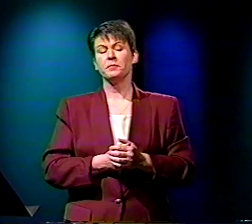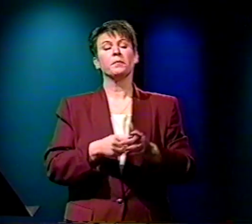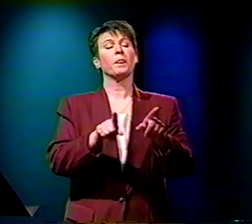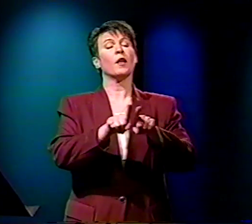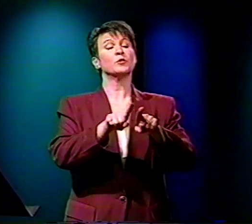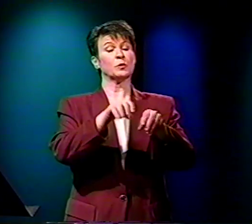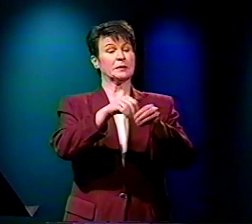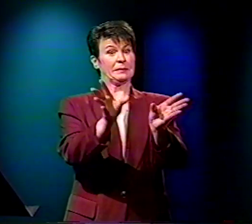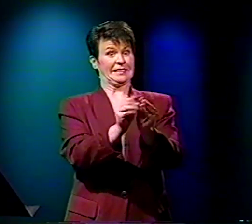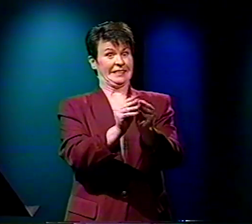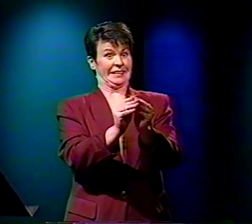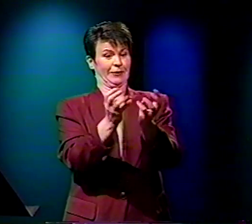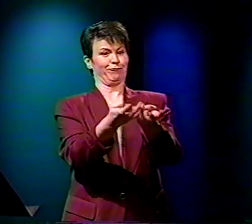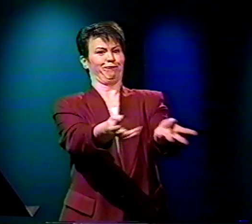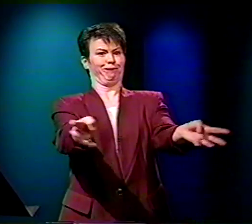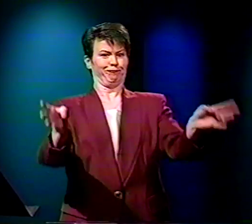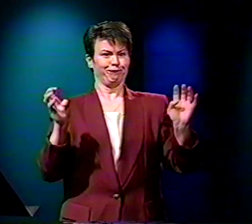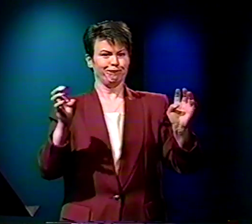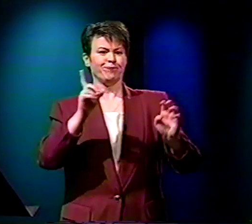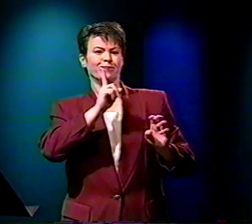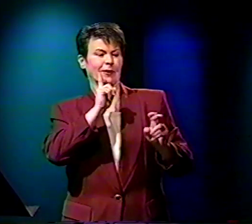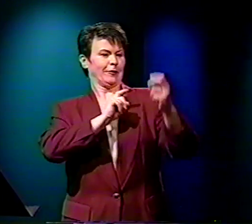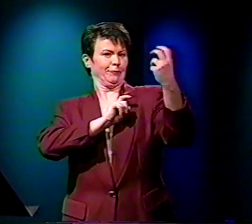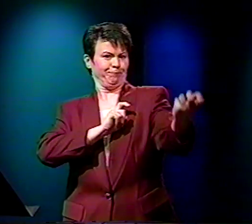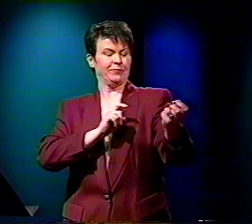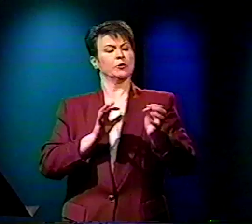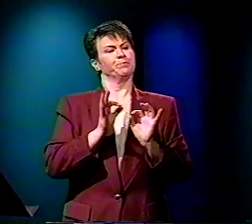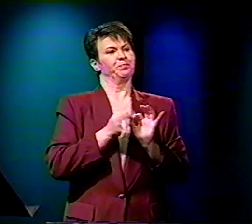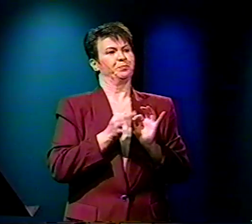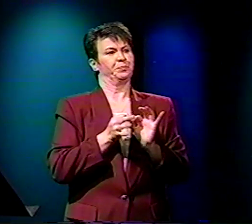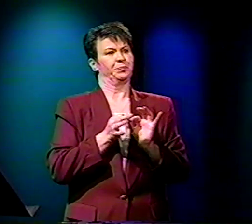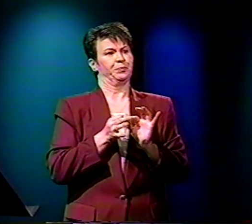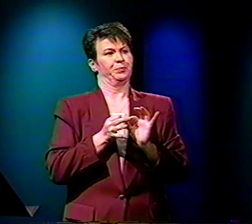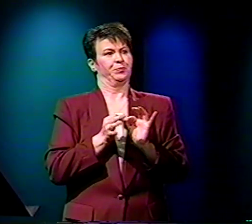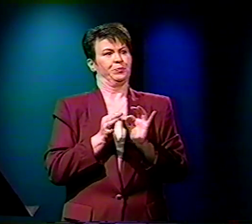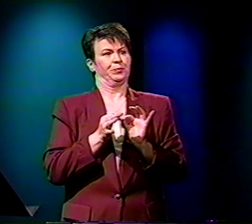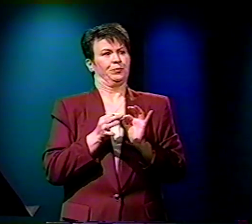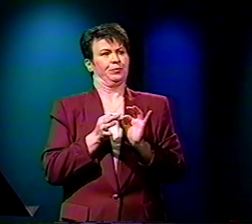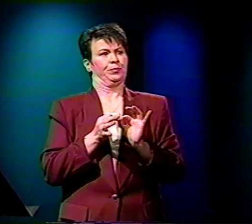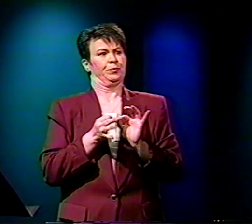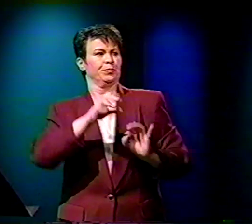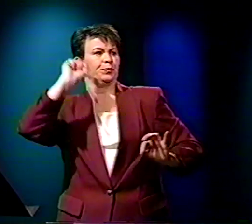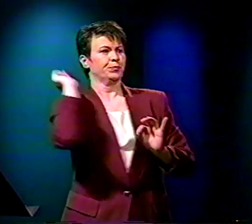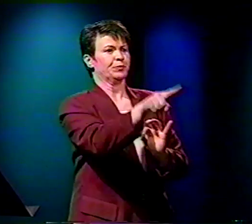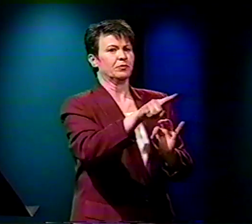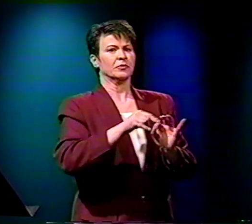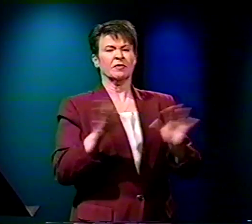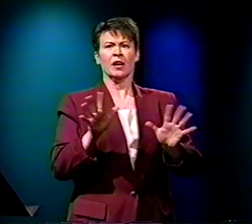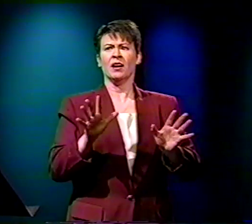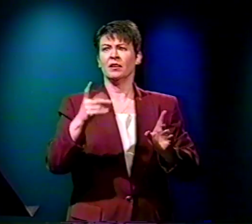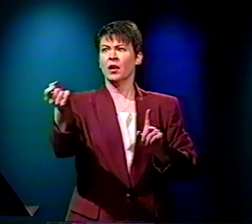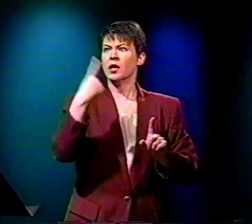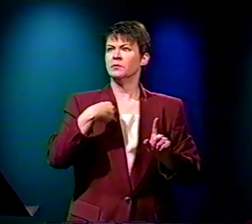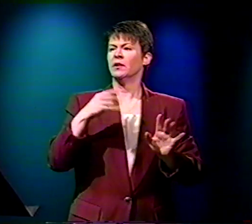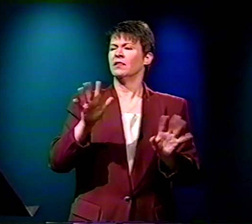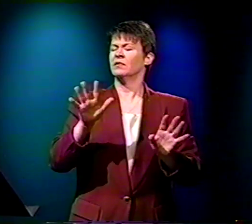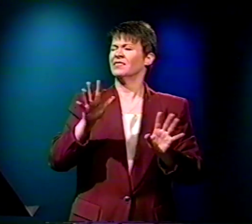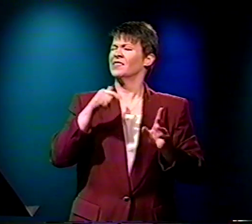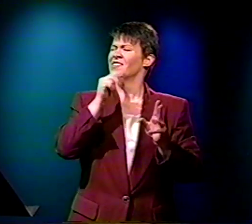actual organization of the message the speaker has. Say that there are a number of people in a meeting and the interpreter is interpreting for the deaf person, and all of a